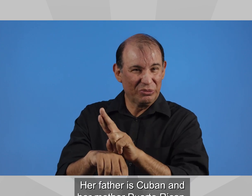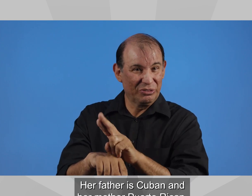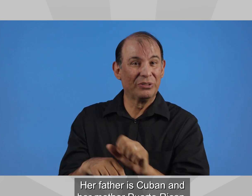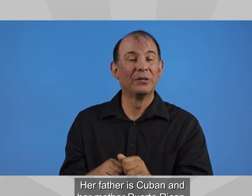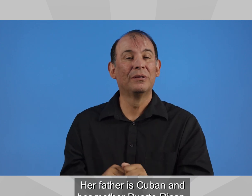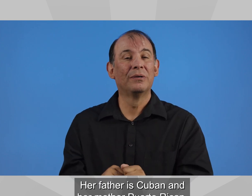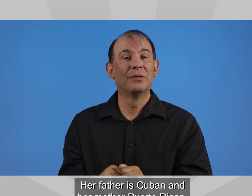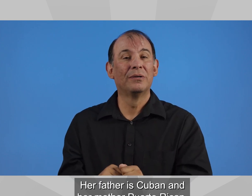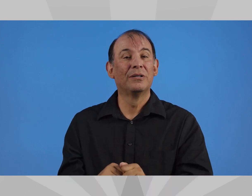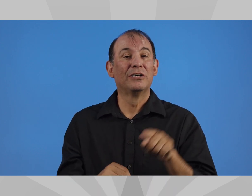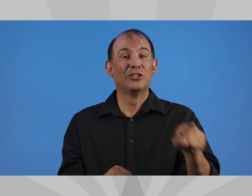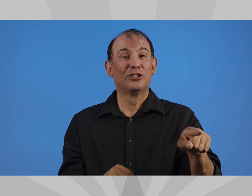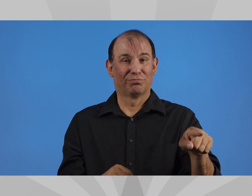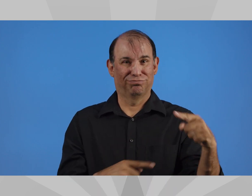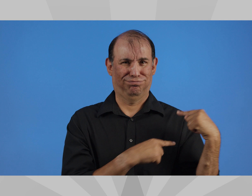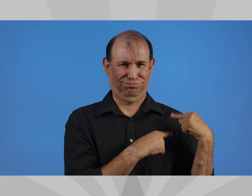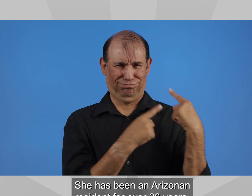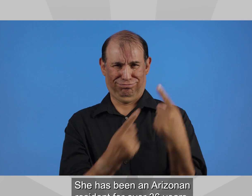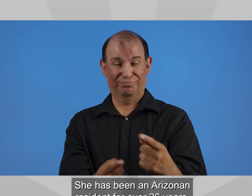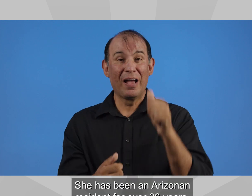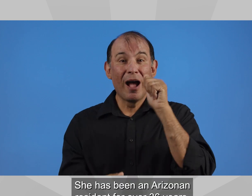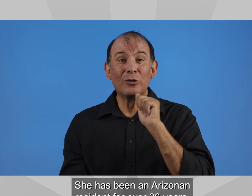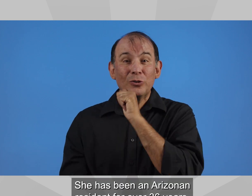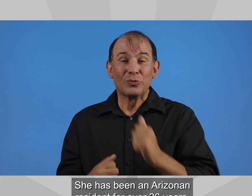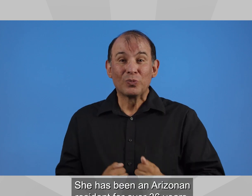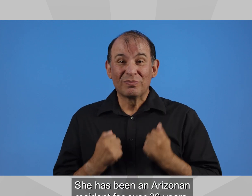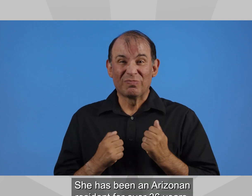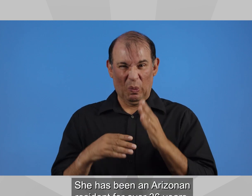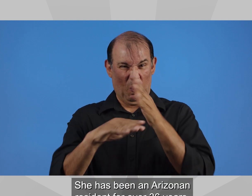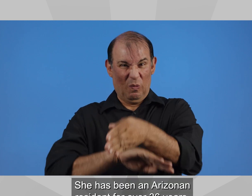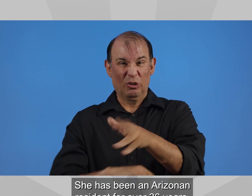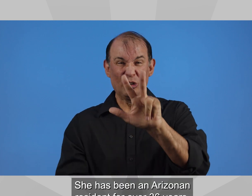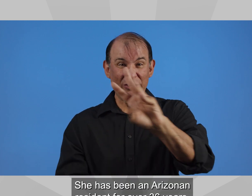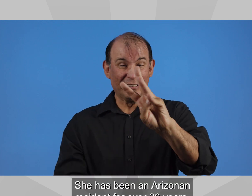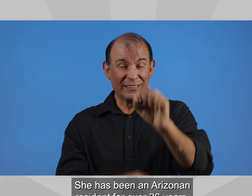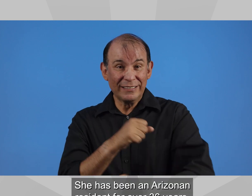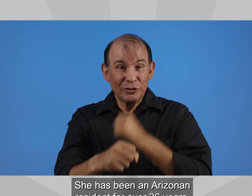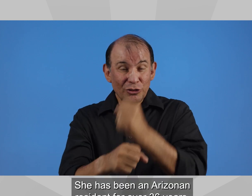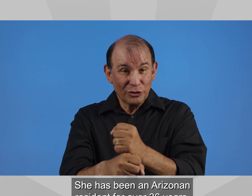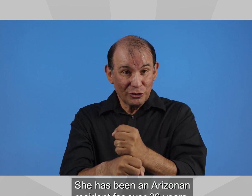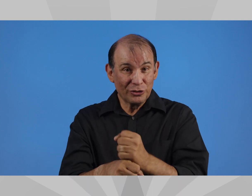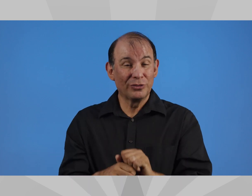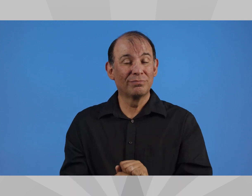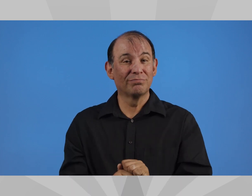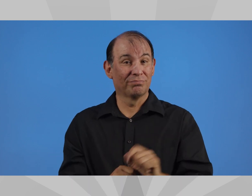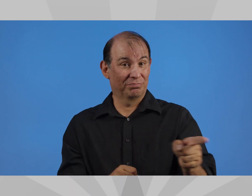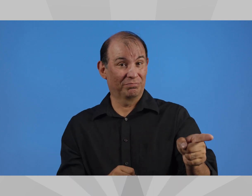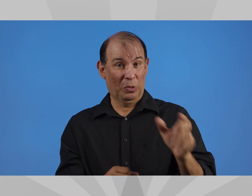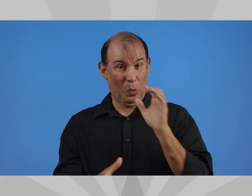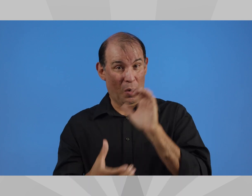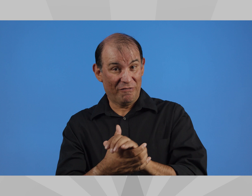and her mother Puerto Rican. She has been an Arizona resident for over 36 years.